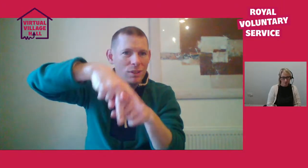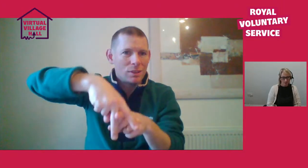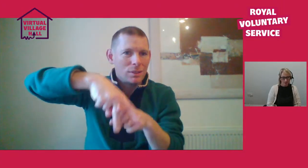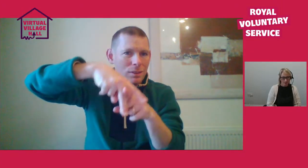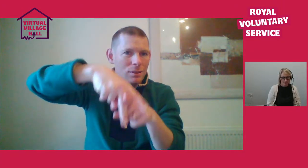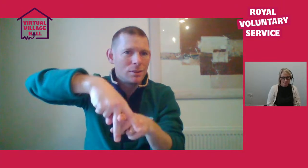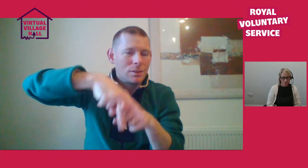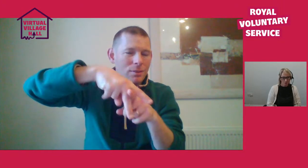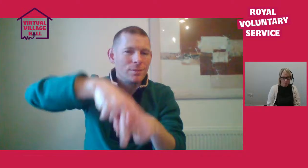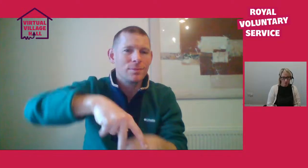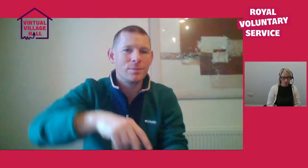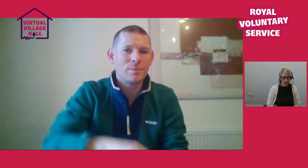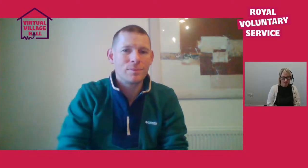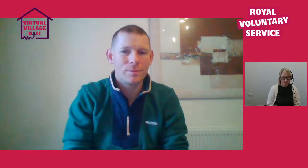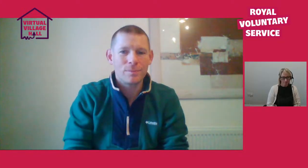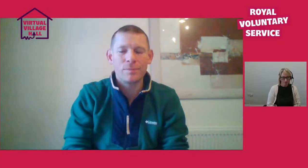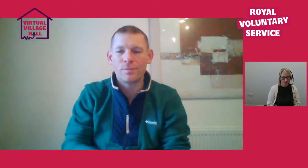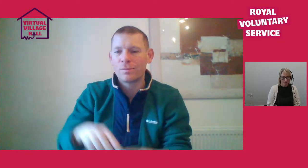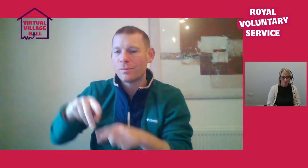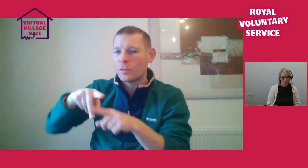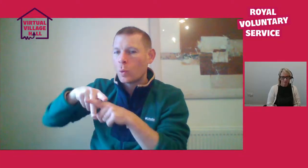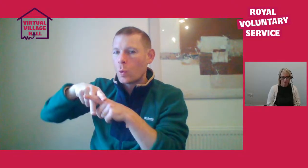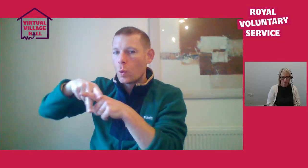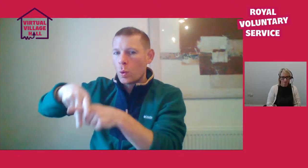So that's the sign for horse riding.